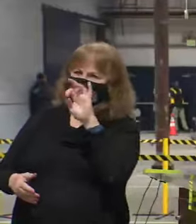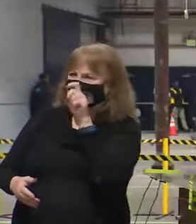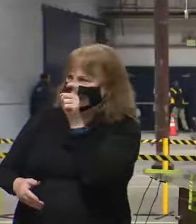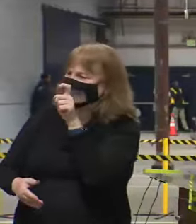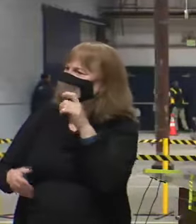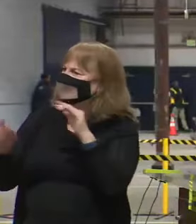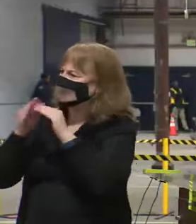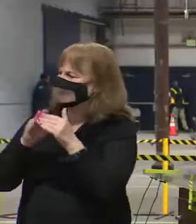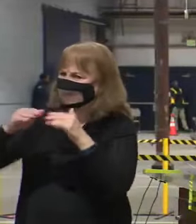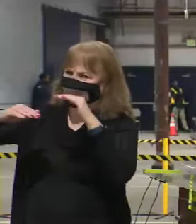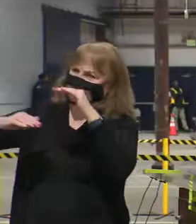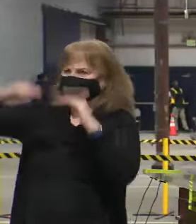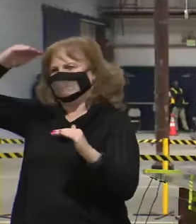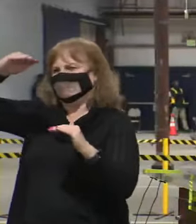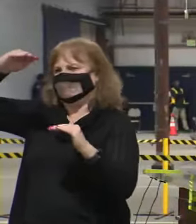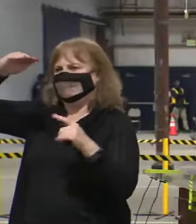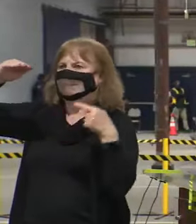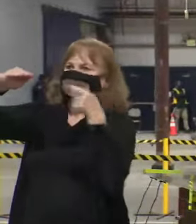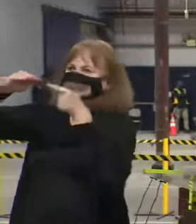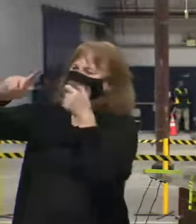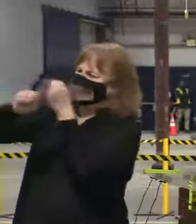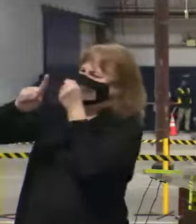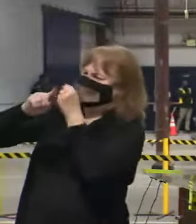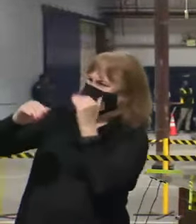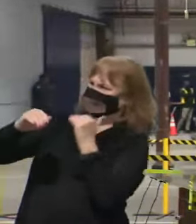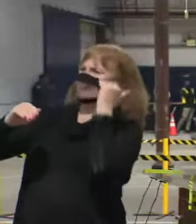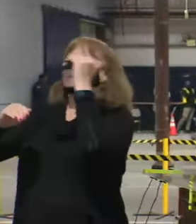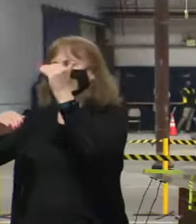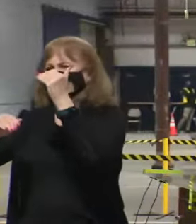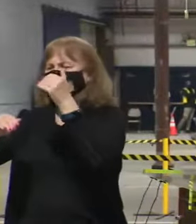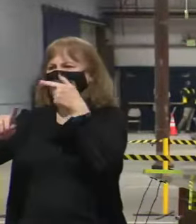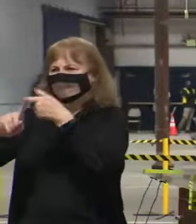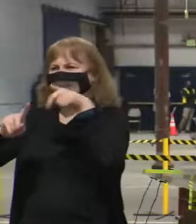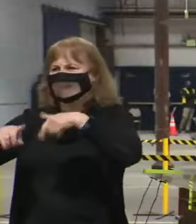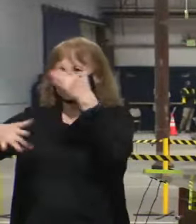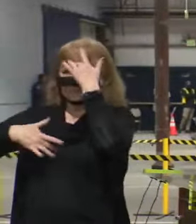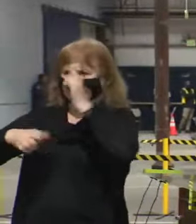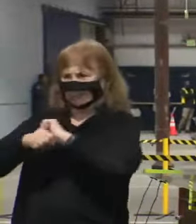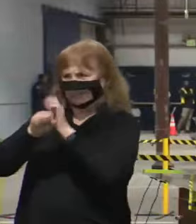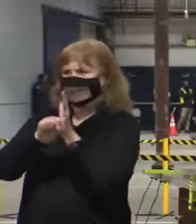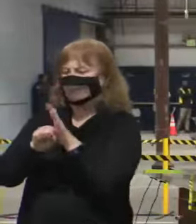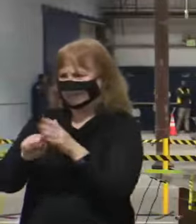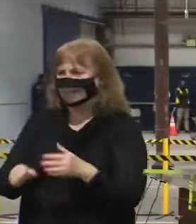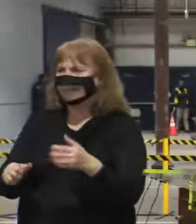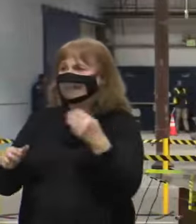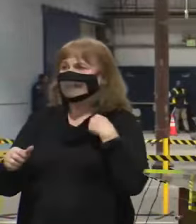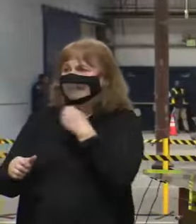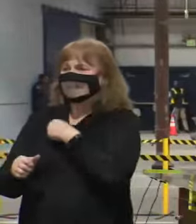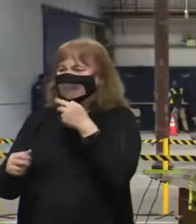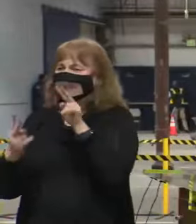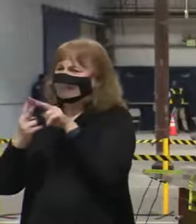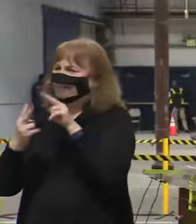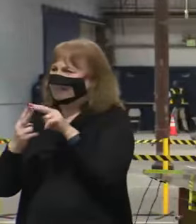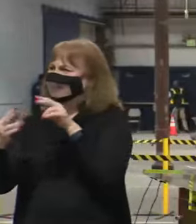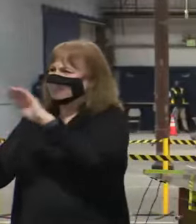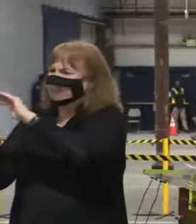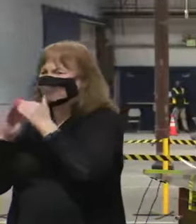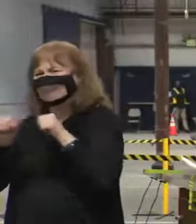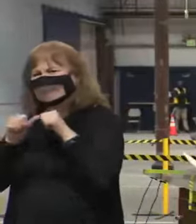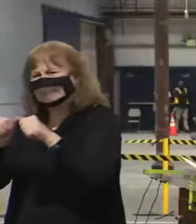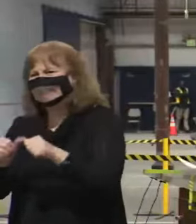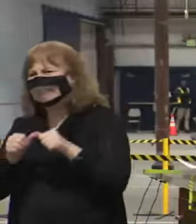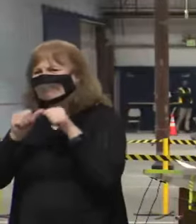been disproportionately impacted by this pandemic. Members of these two communities continue